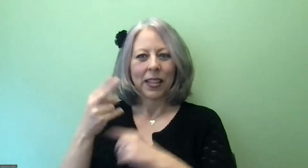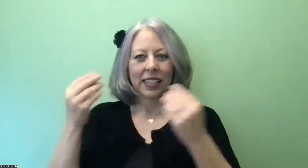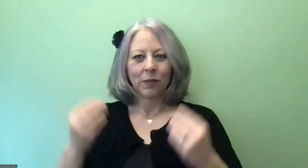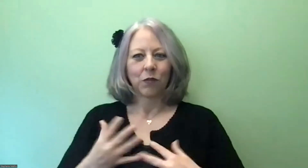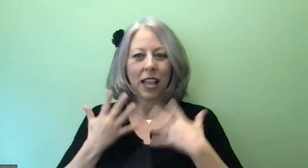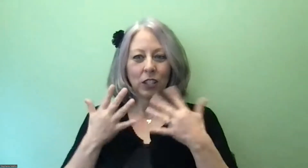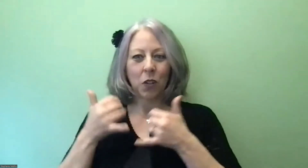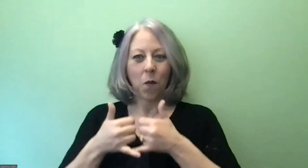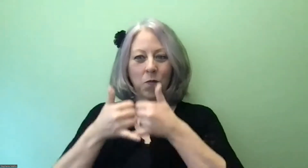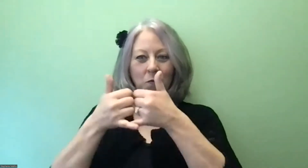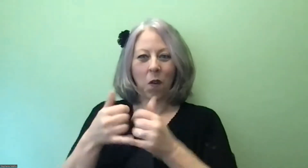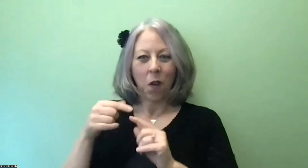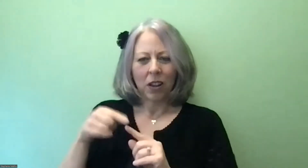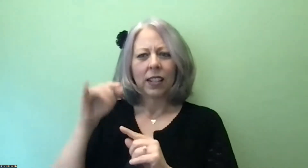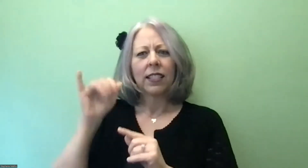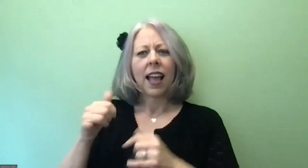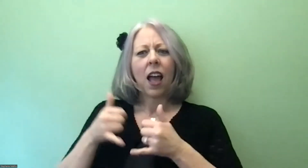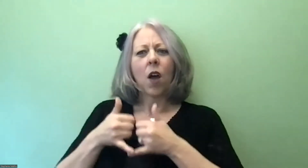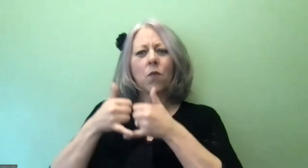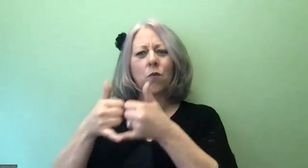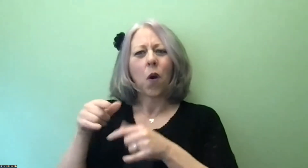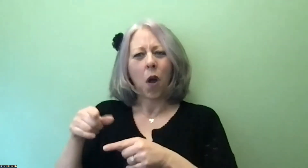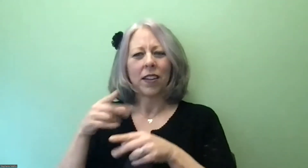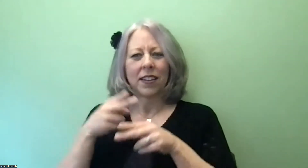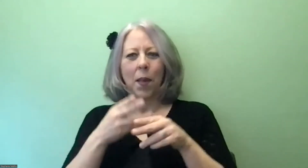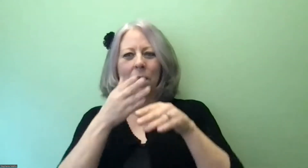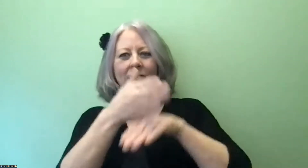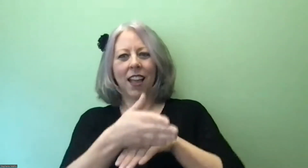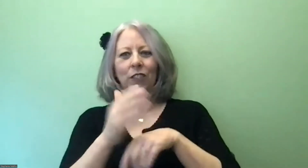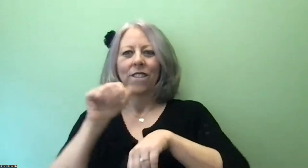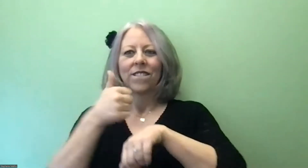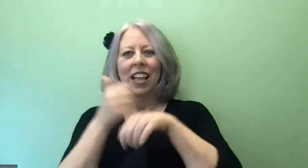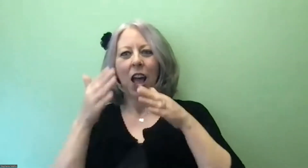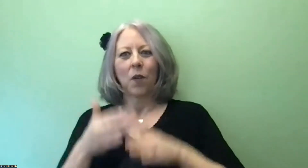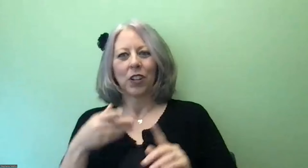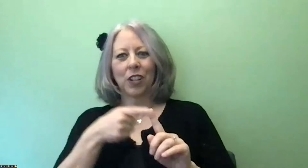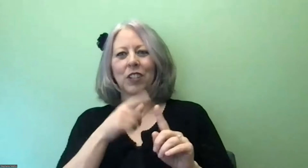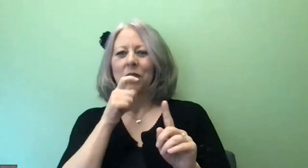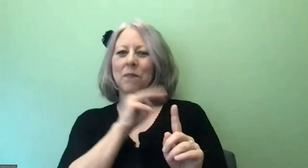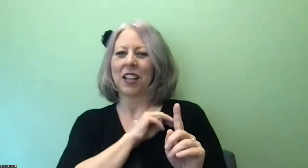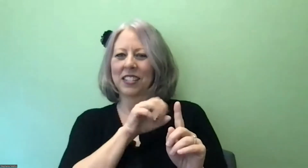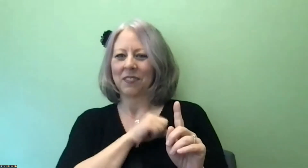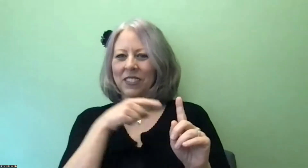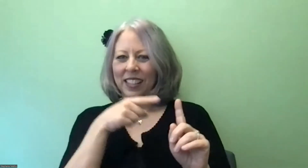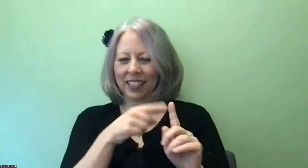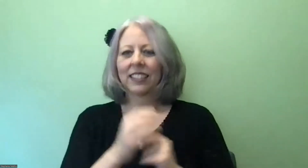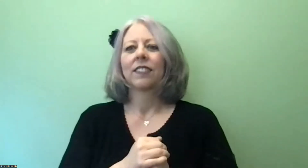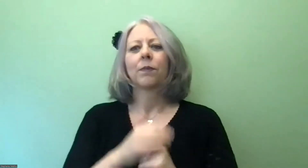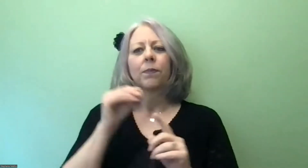I'm here to tell you about the Marilyn J. Smith Inspirational Award. It's an exemplary award named after Marilyn